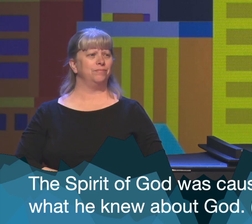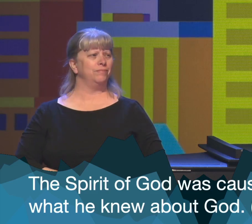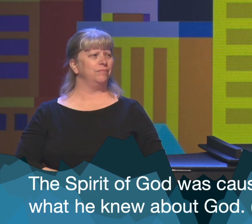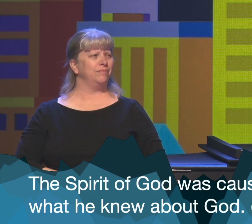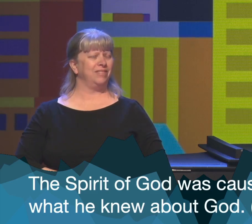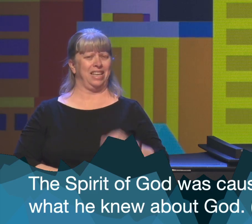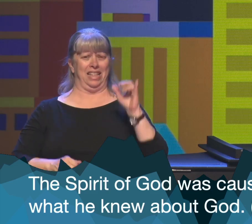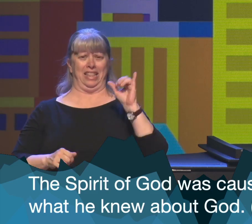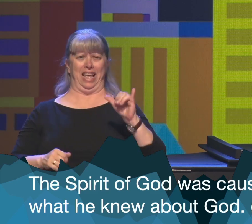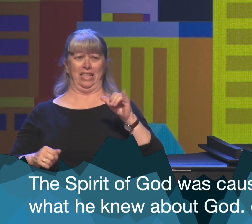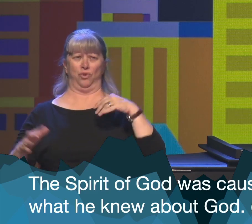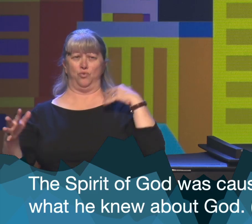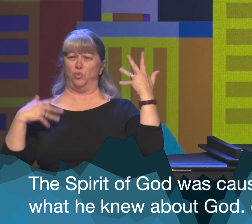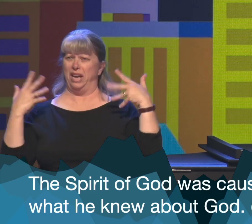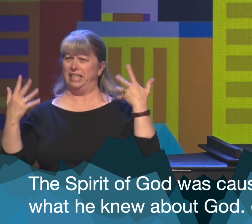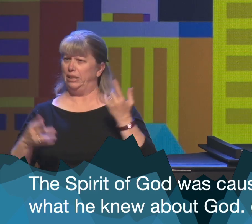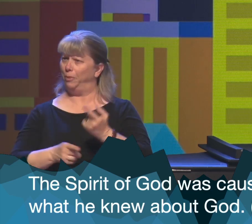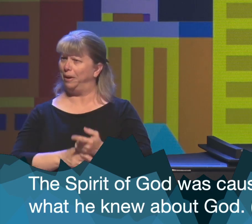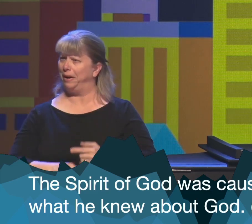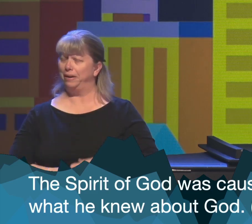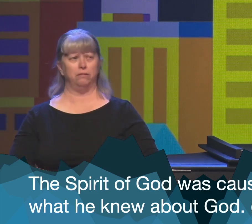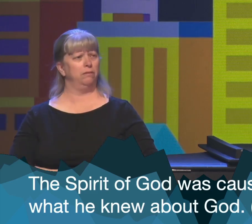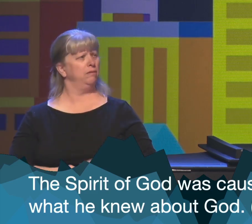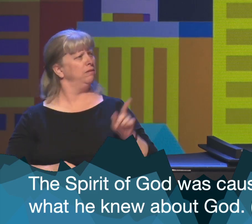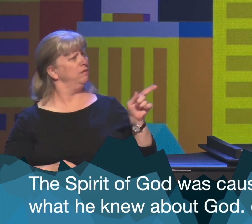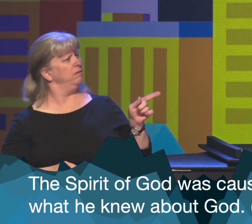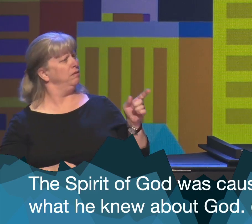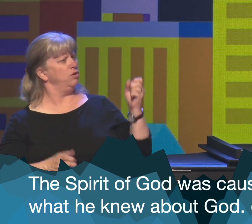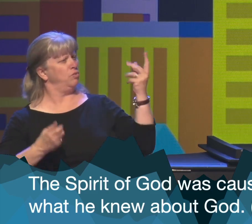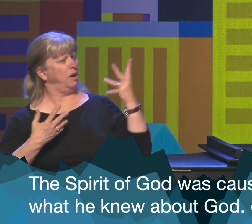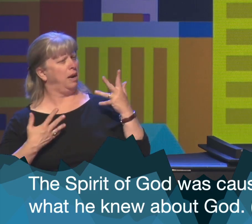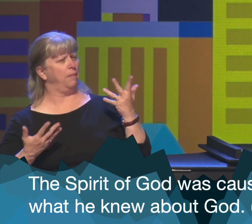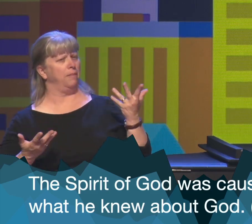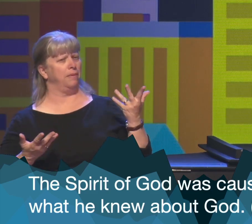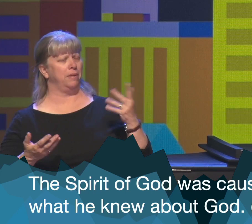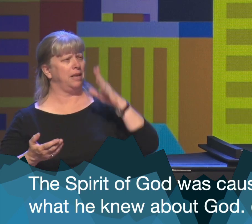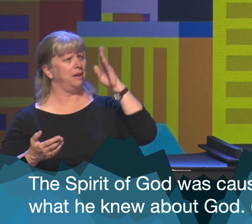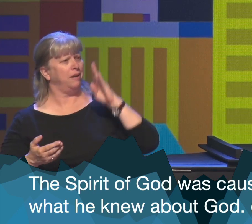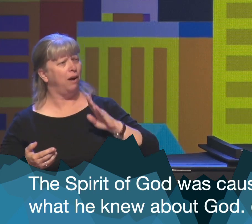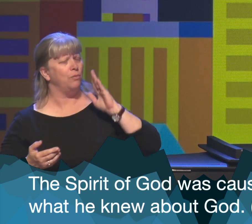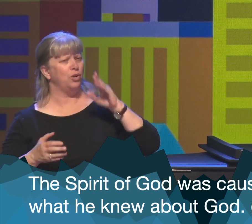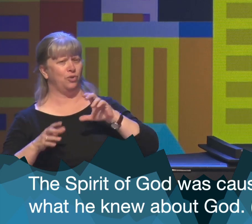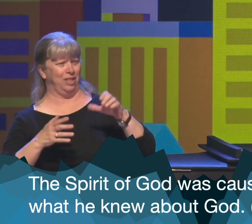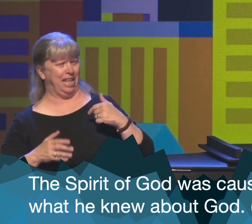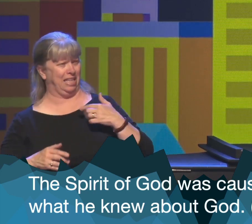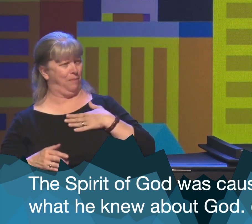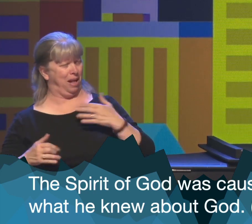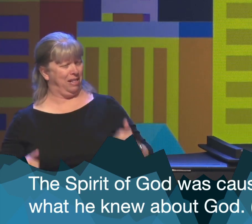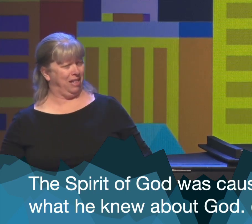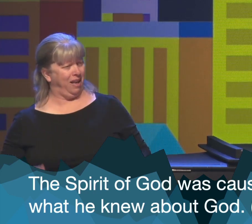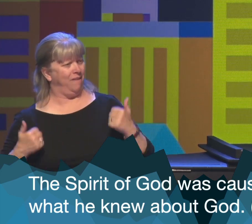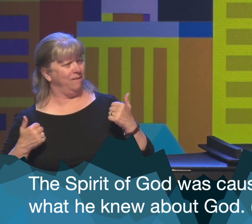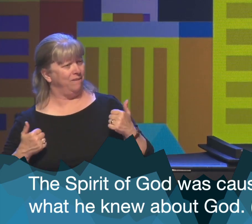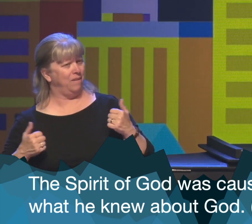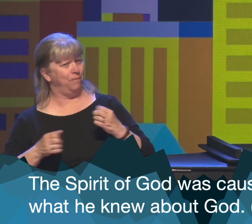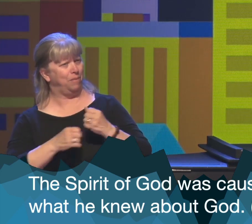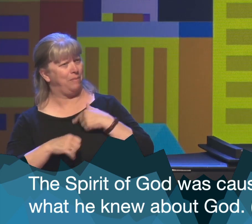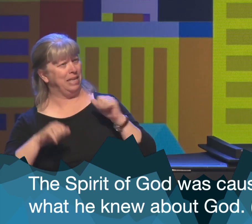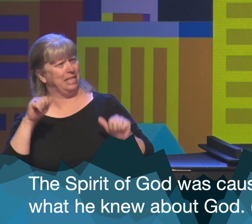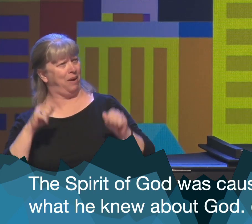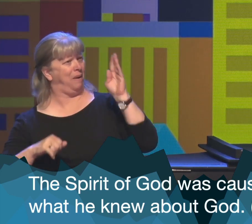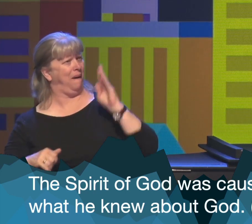Like, that's crazy. Wait, Ryan, are you trying to tell me that God is going to do things in my life to make me